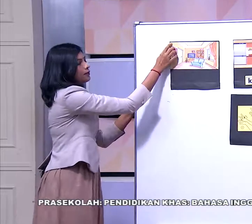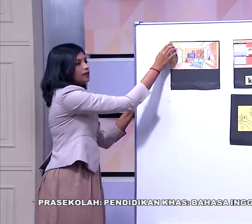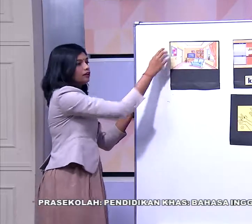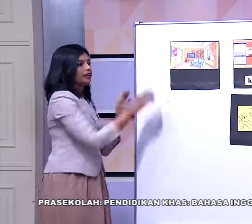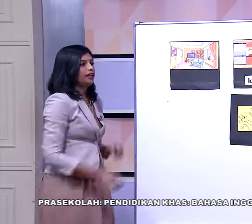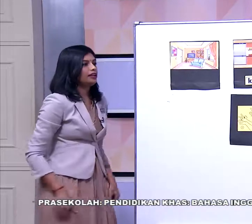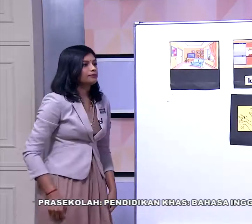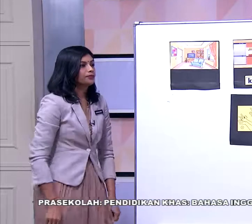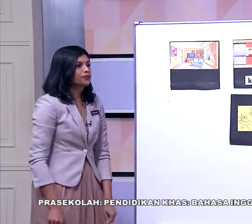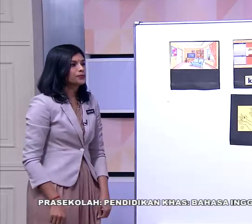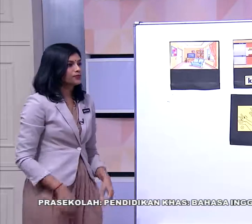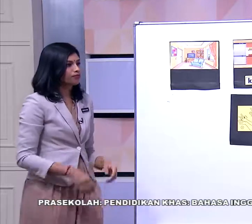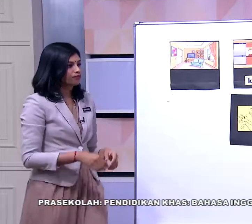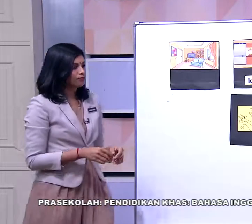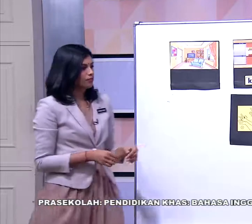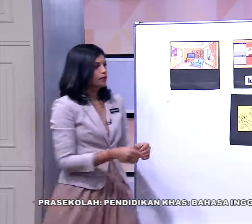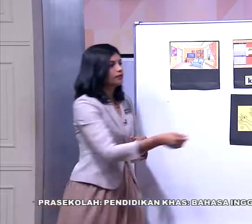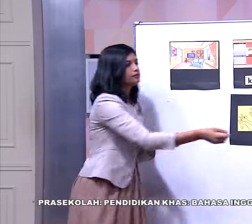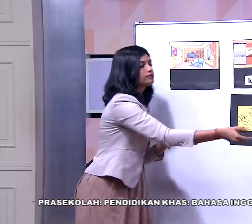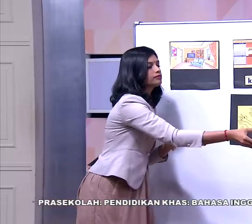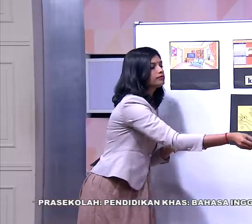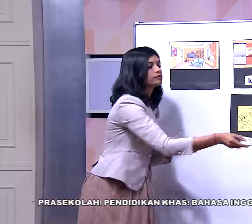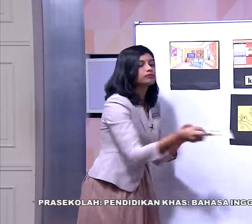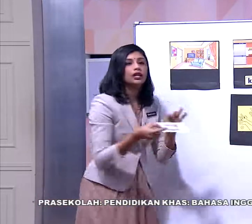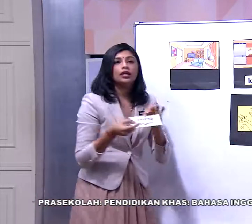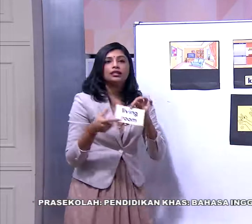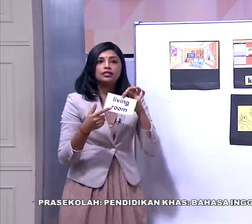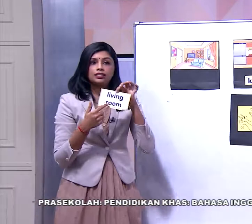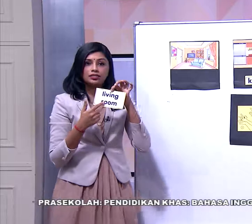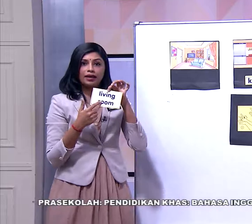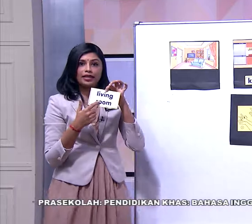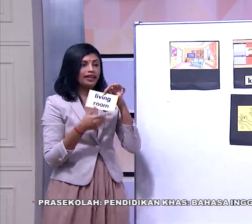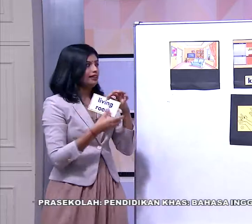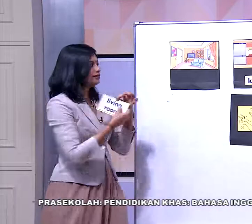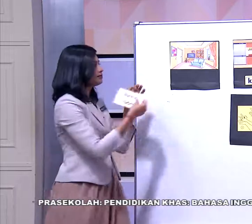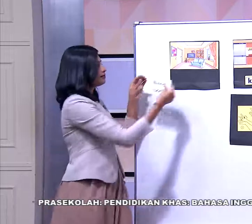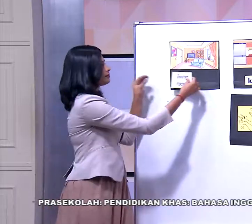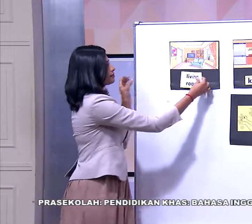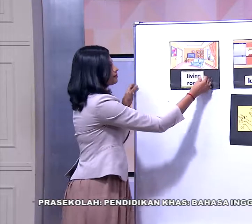problem. Okay. Okay. So, this is the... This is the spelling. Uh-huh.